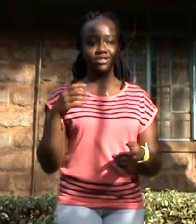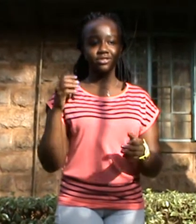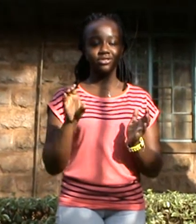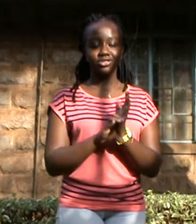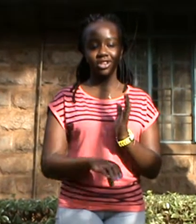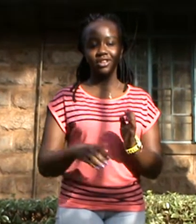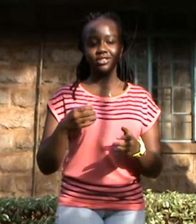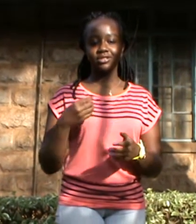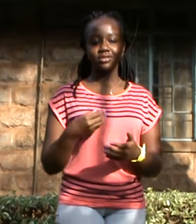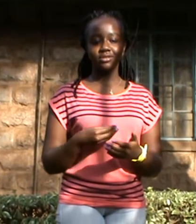You won't carry nothing